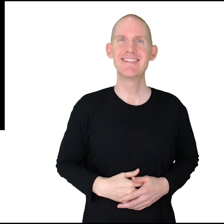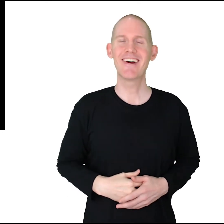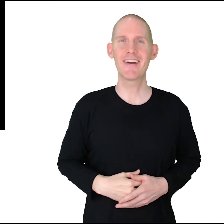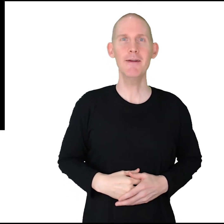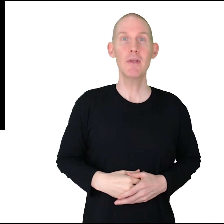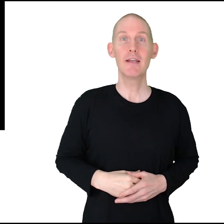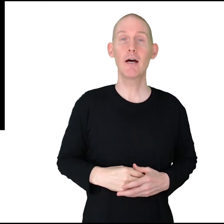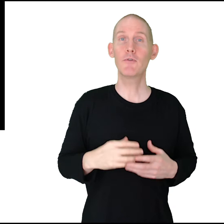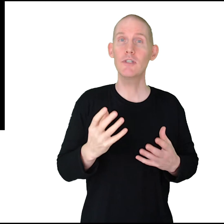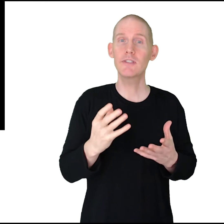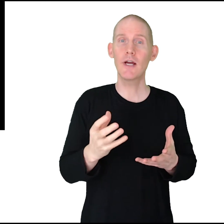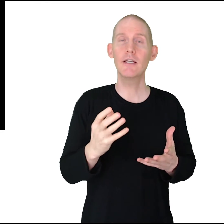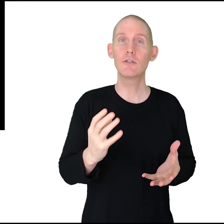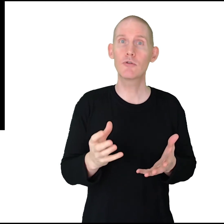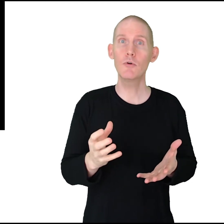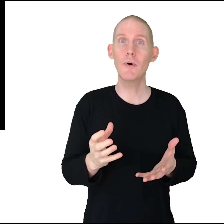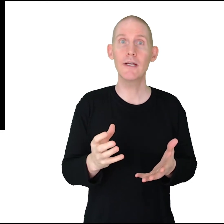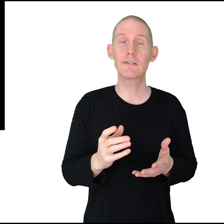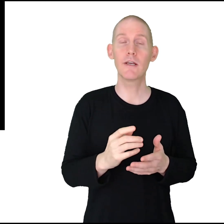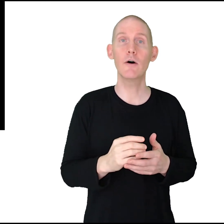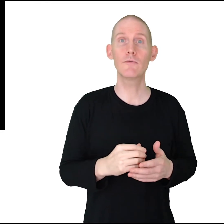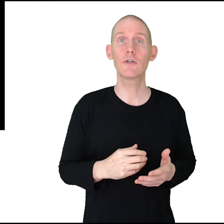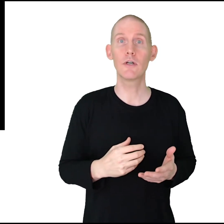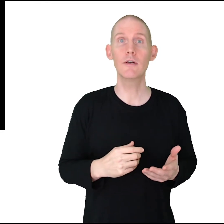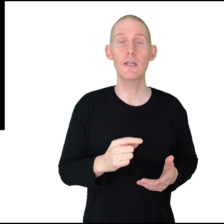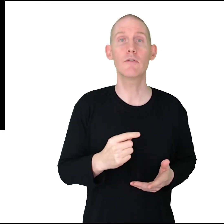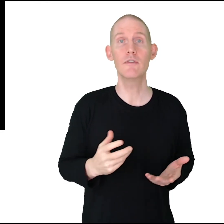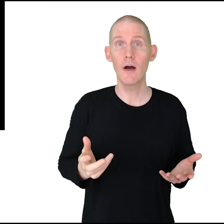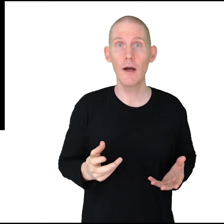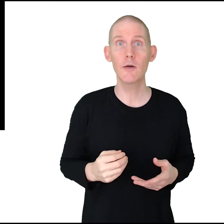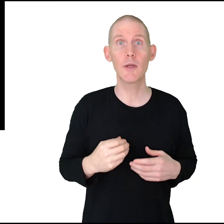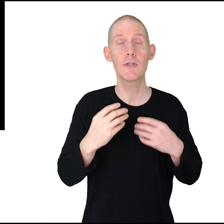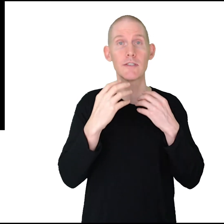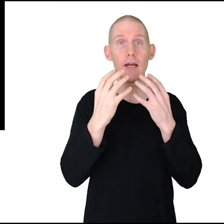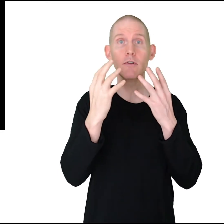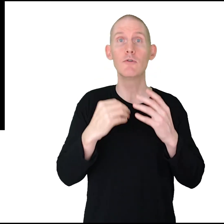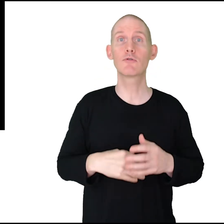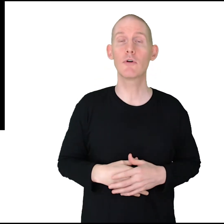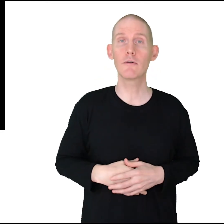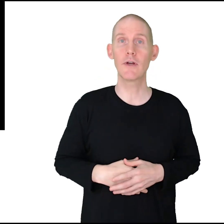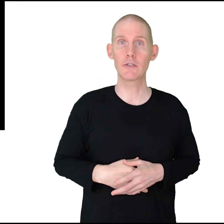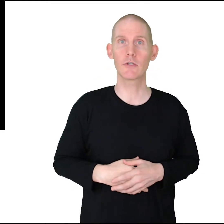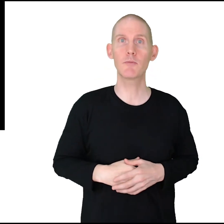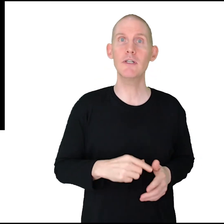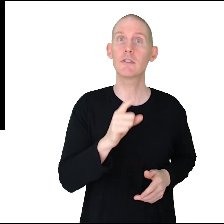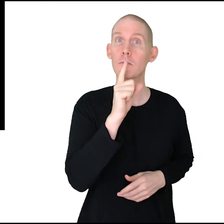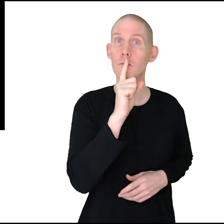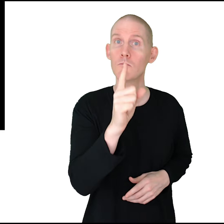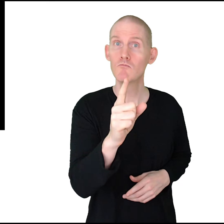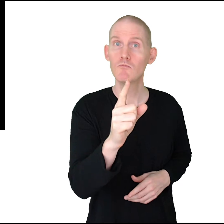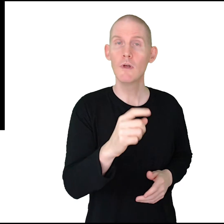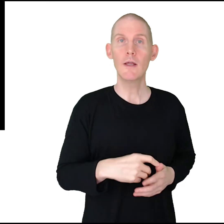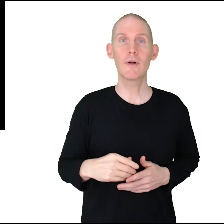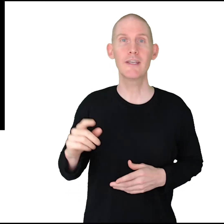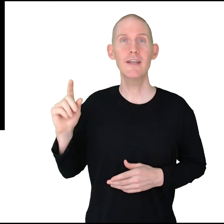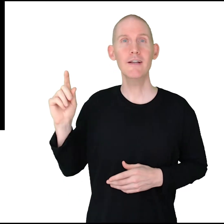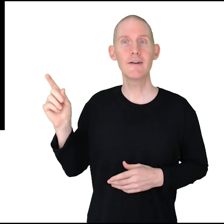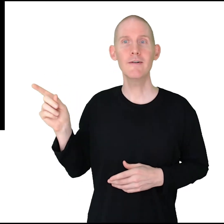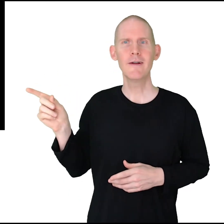Okay? Now, if you're just signing true by itself, you're going to either nod or maybe just have a neutral facial expression. But here, we